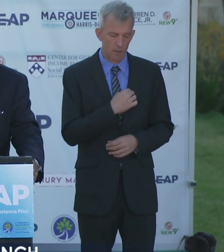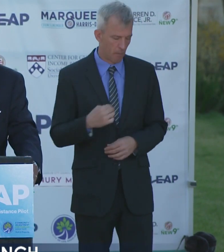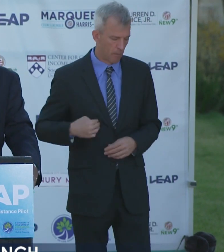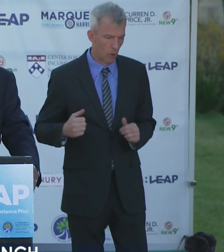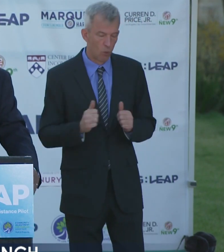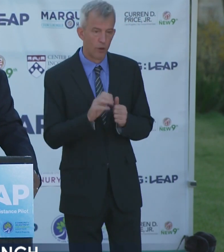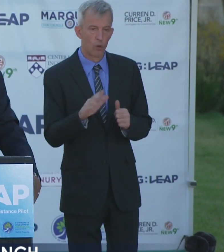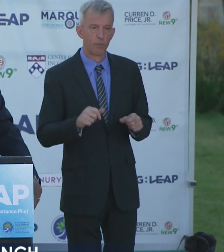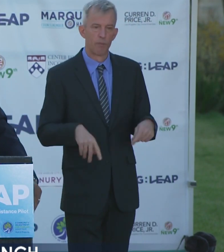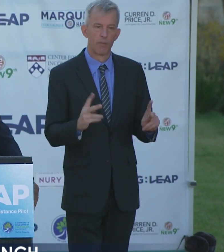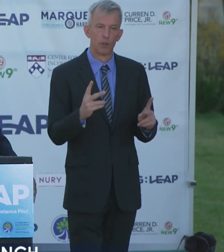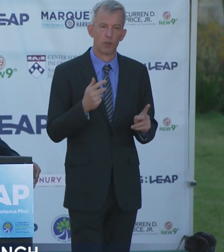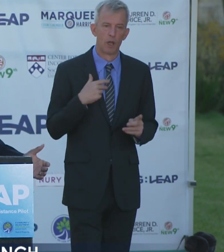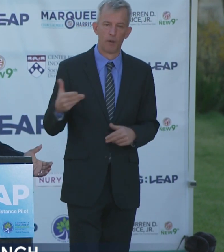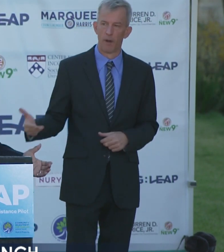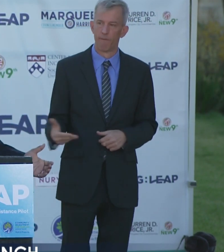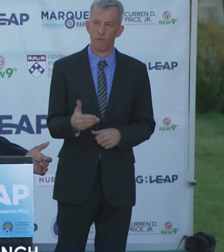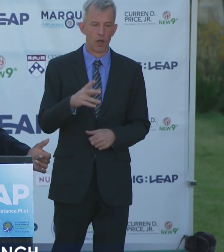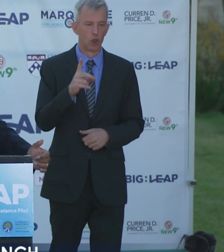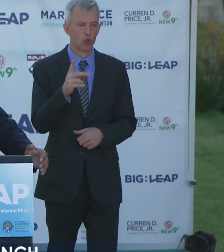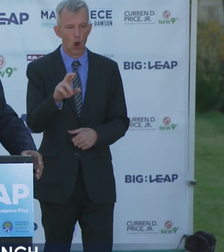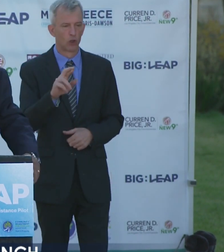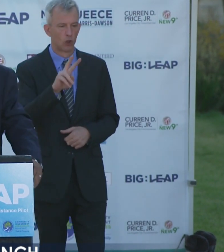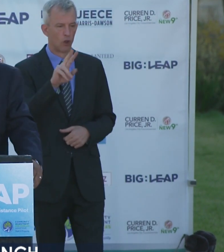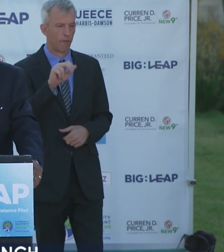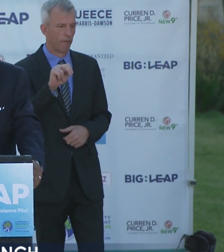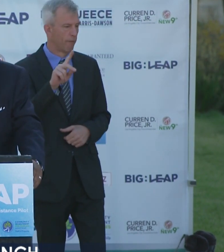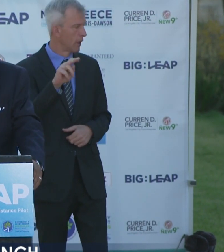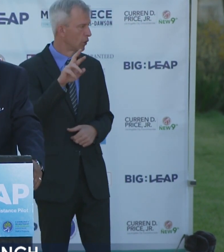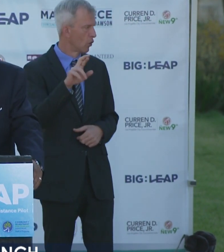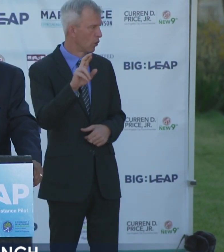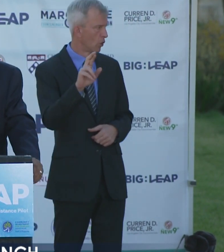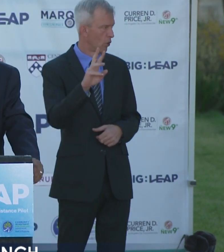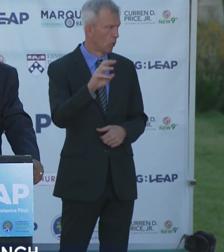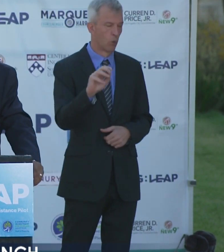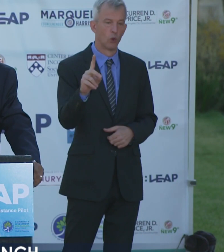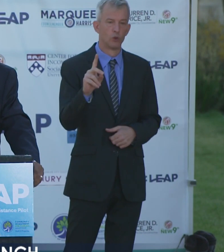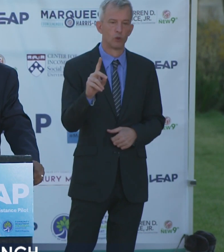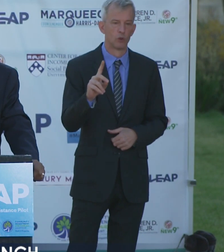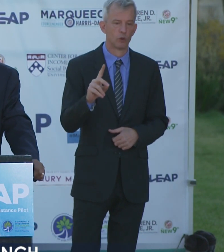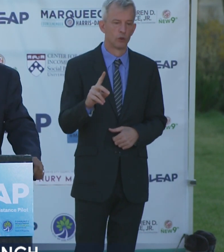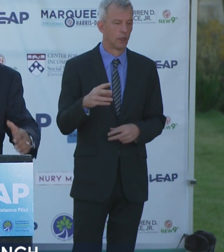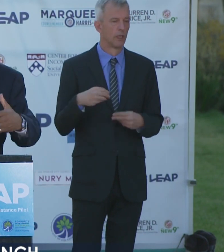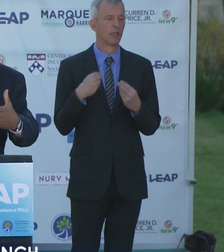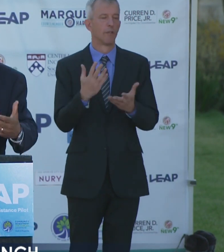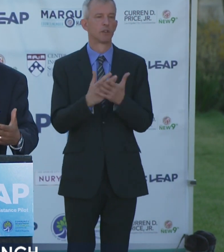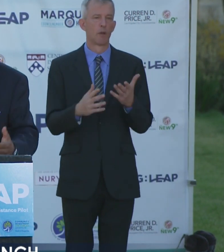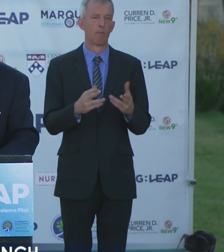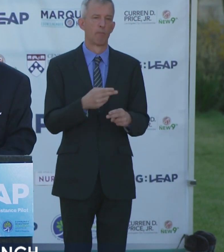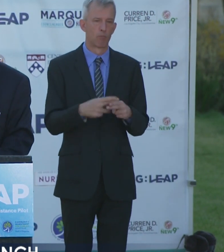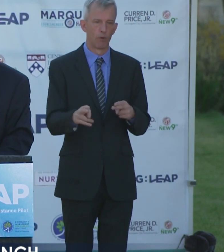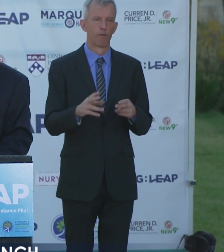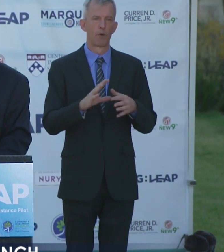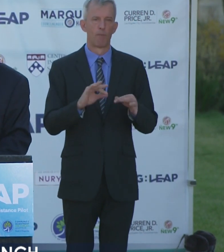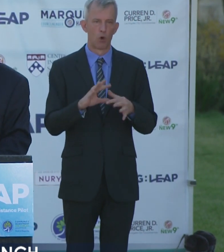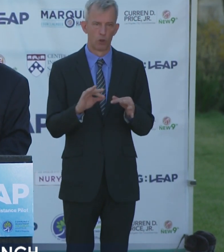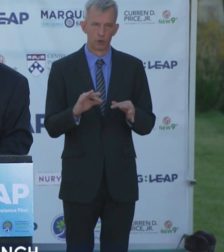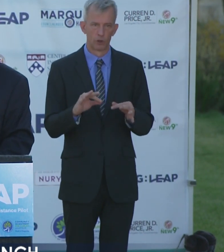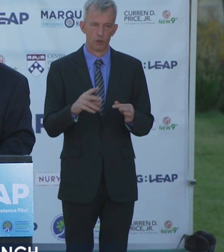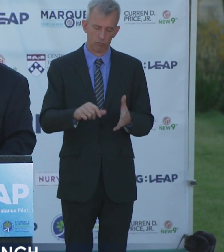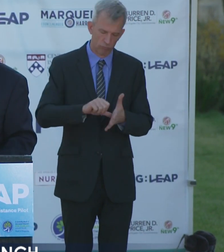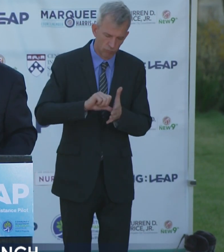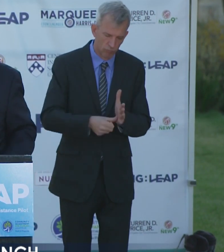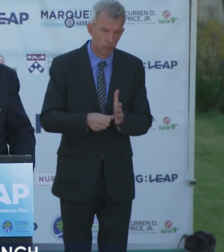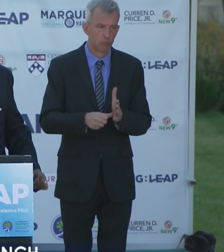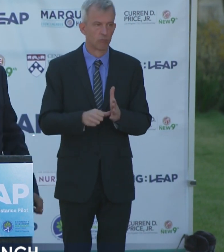just invite Dr. Vanderwood up for a minute just to give some brief remarks and underscore the collaboration